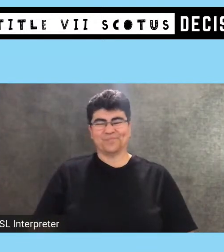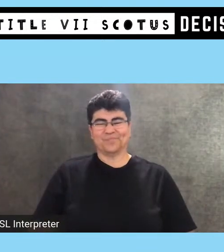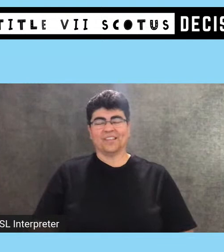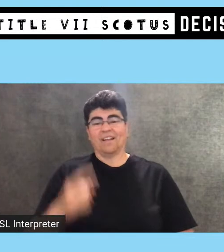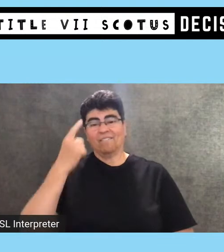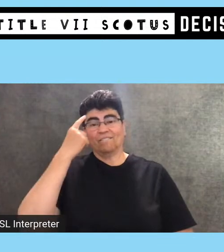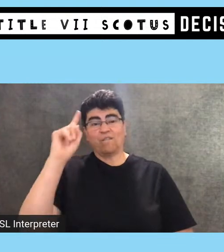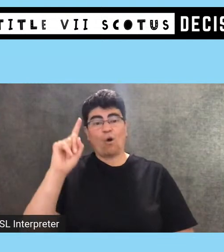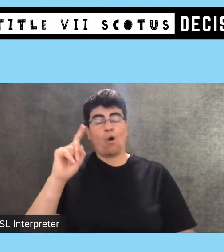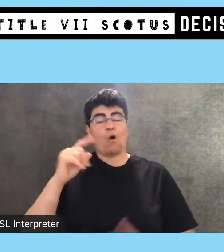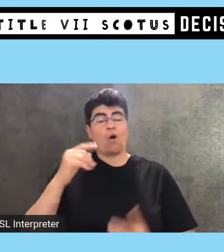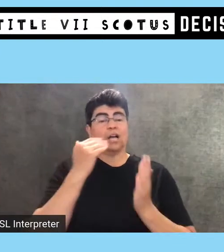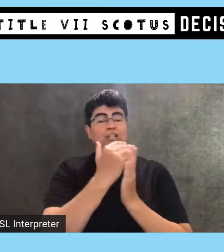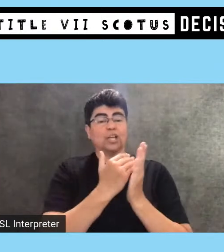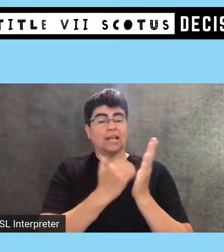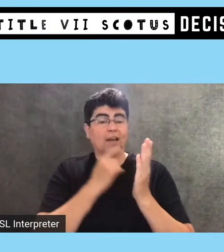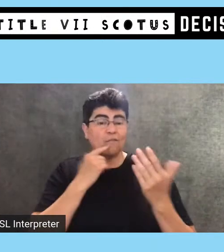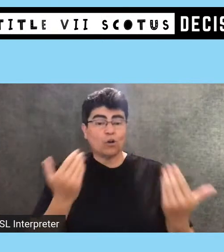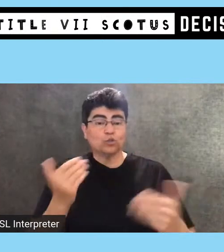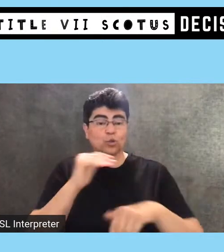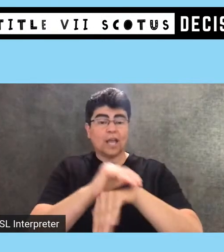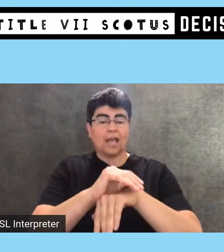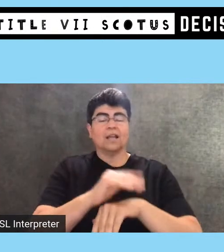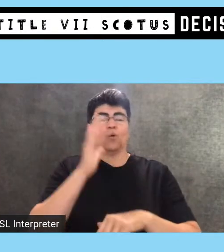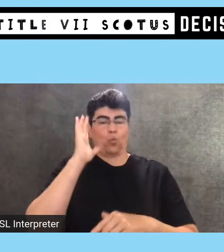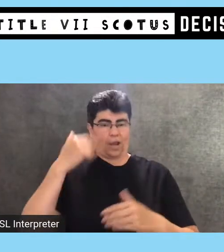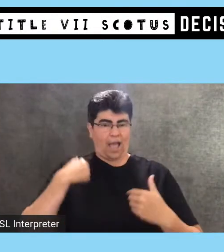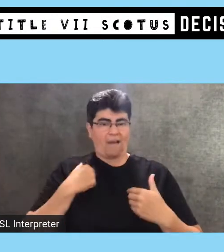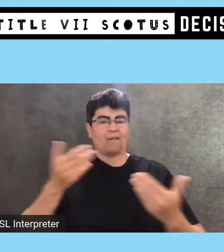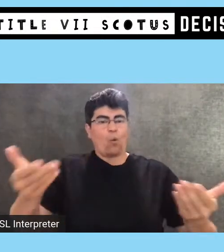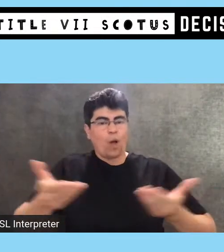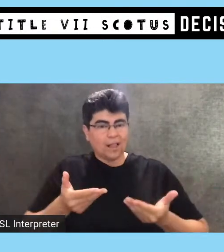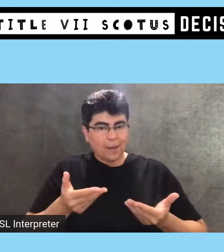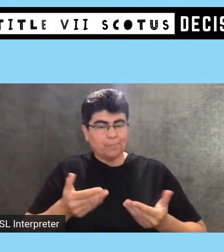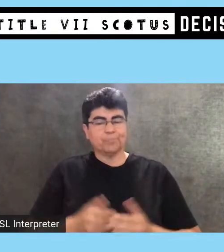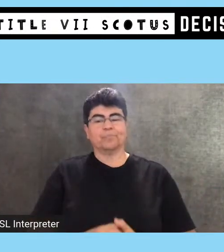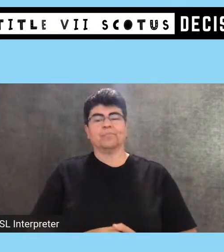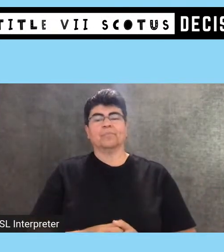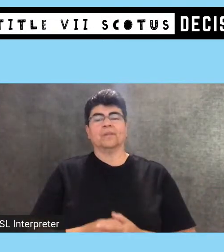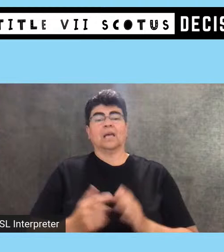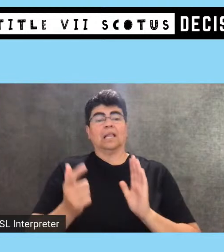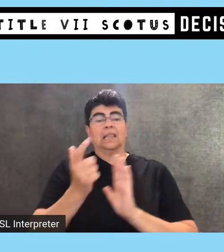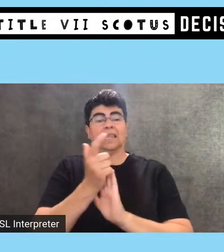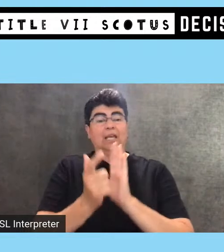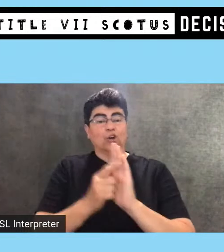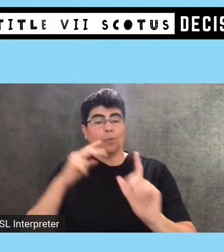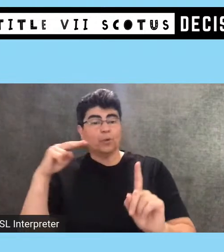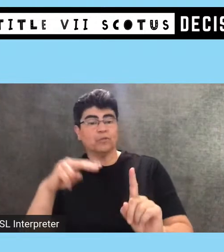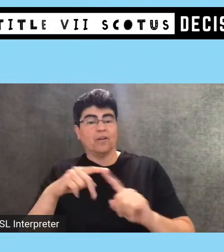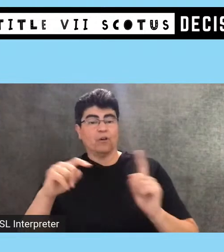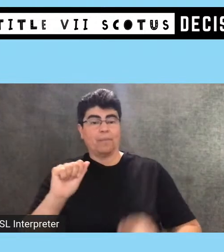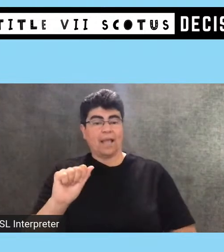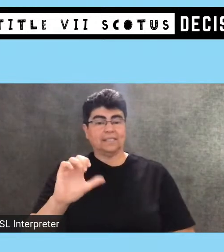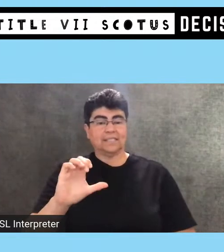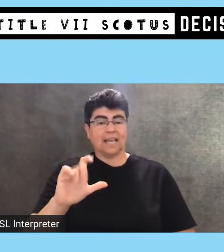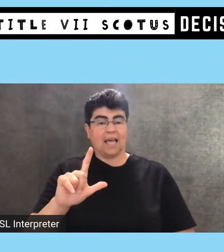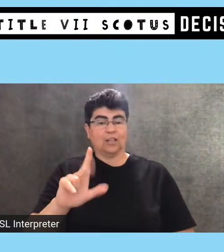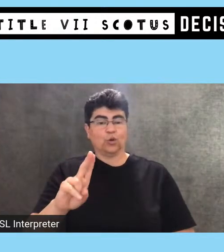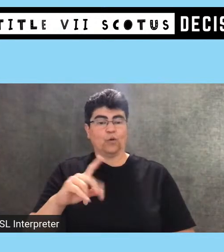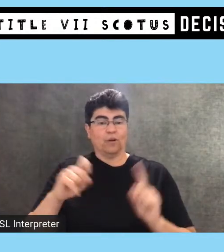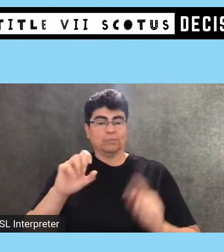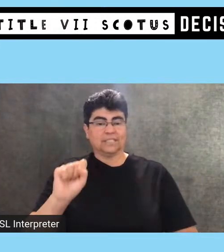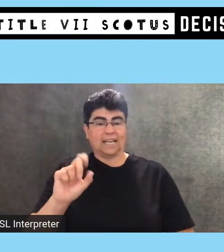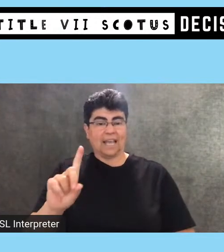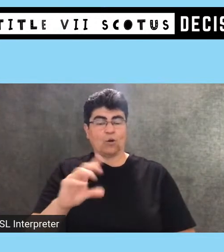For the agenda for tonight, we have a welcome, the legal perspective from the ACLU of San Diego and